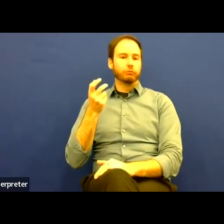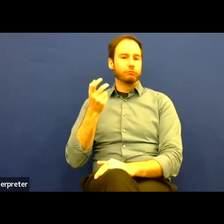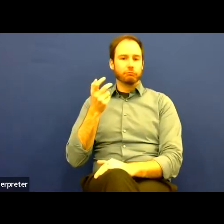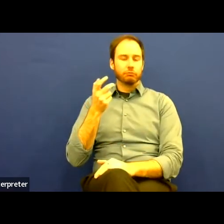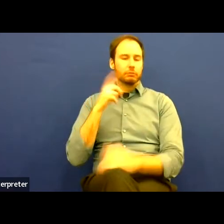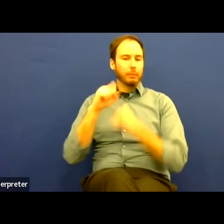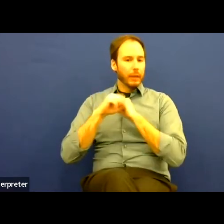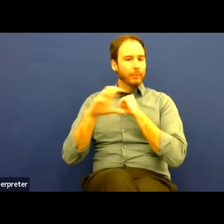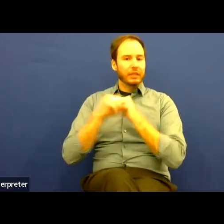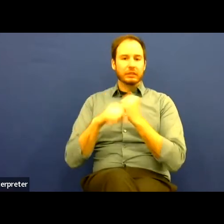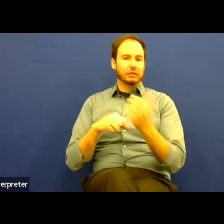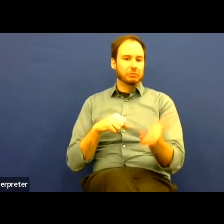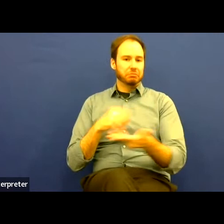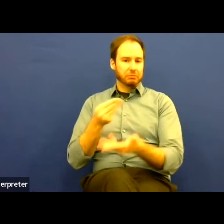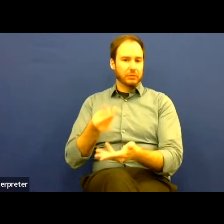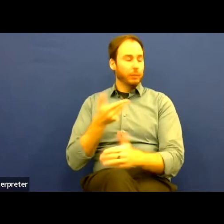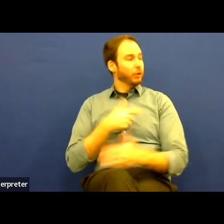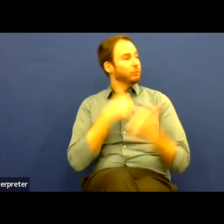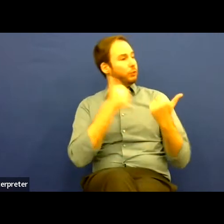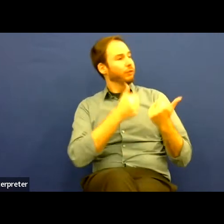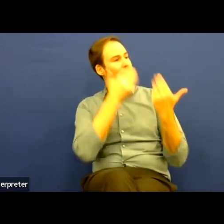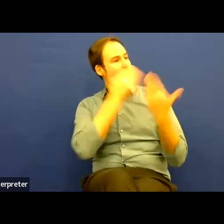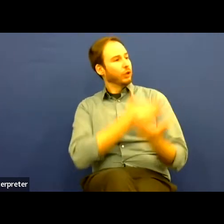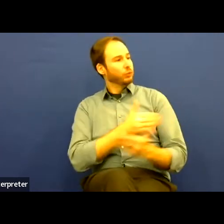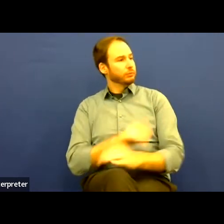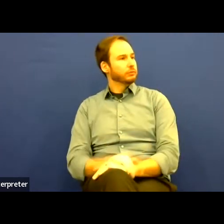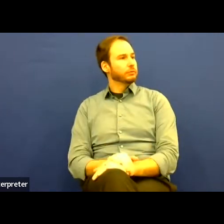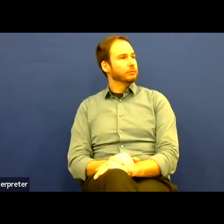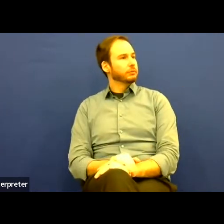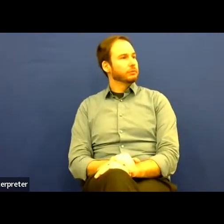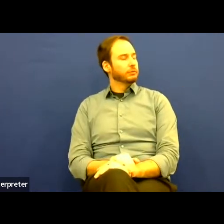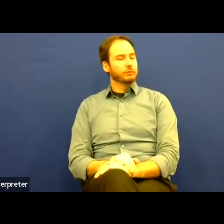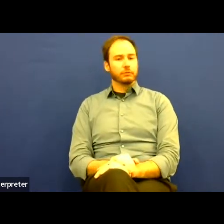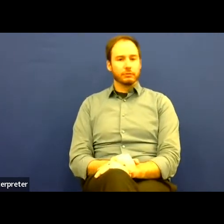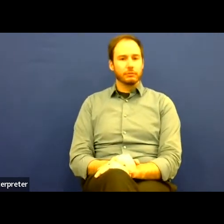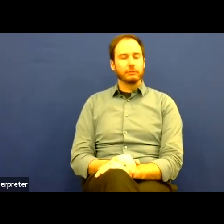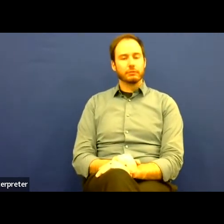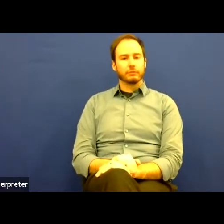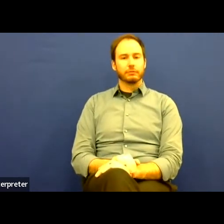publicity, stuff like that. Beautiful. Thank you for that.